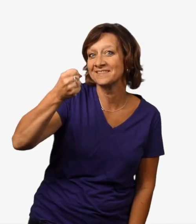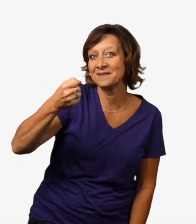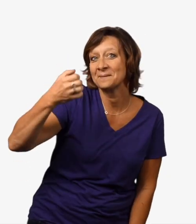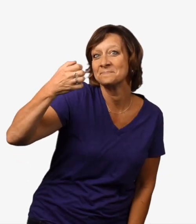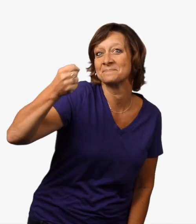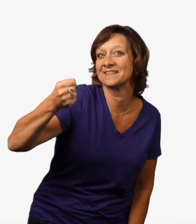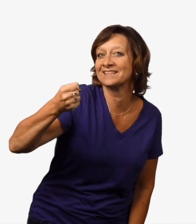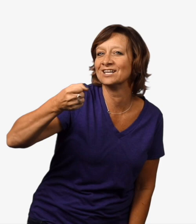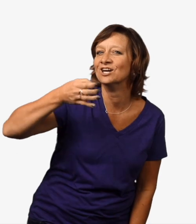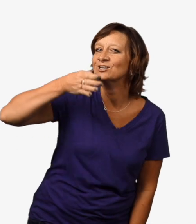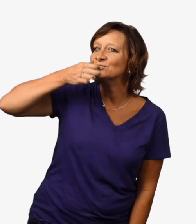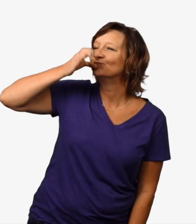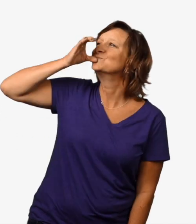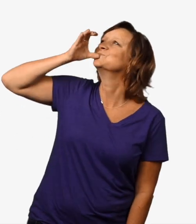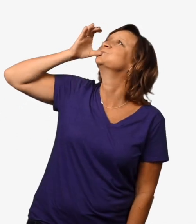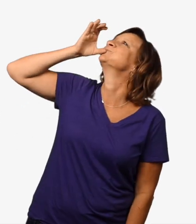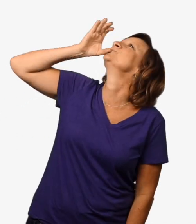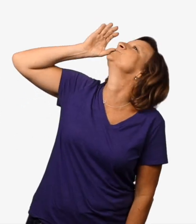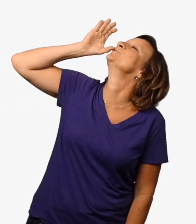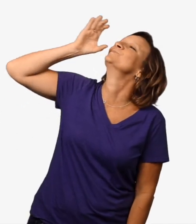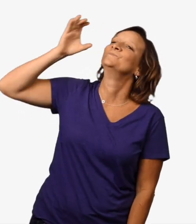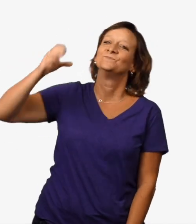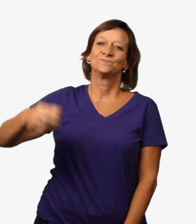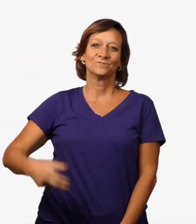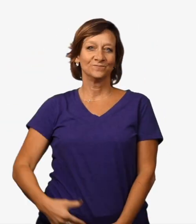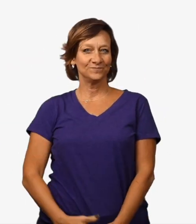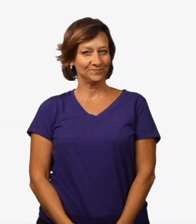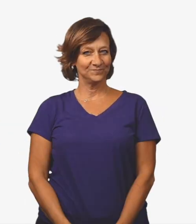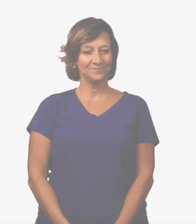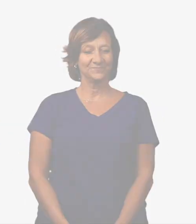Milk, milk. Drink, drink, drink.